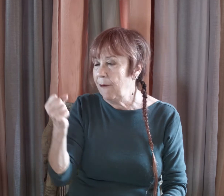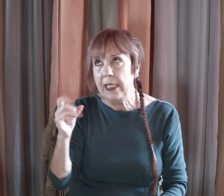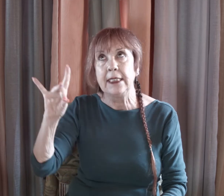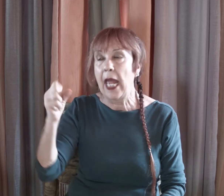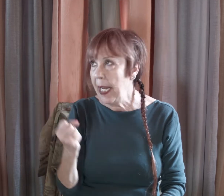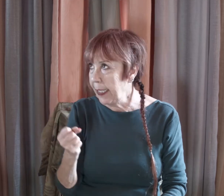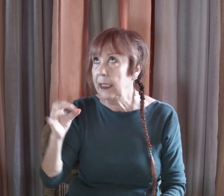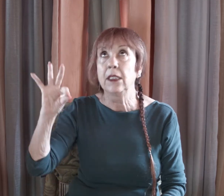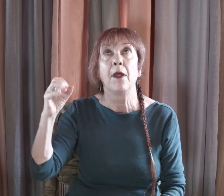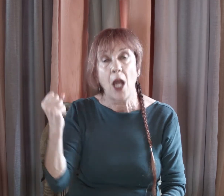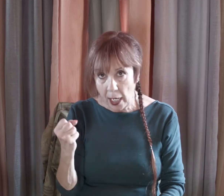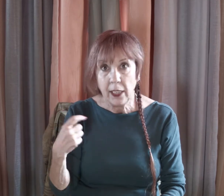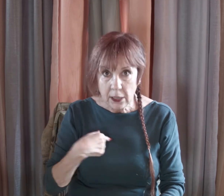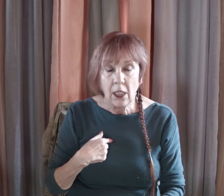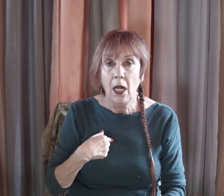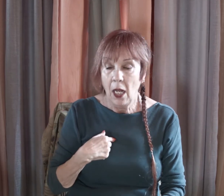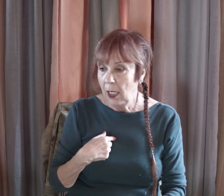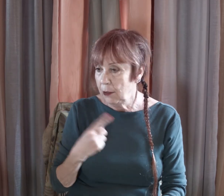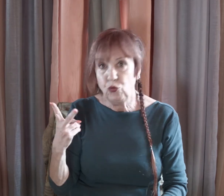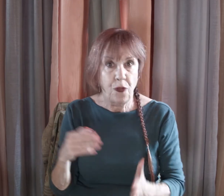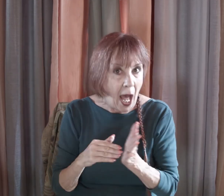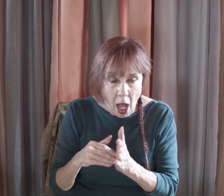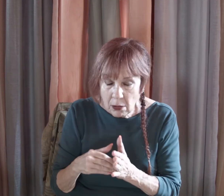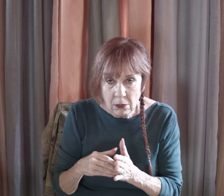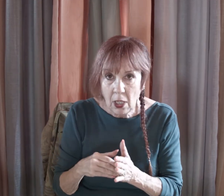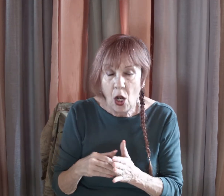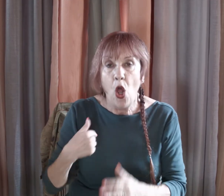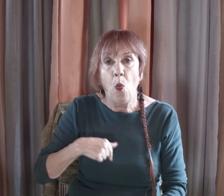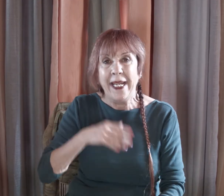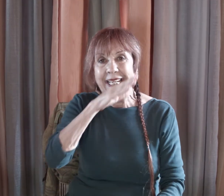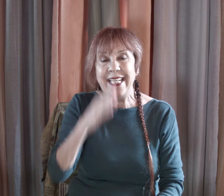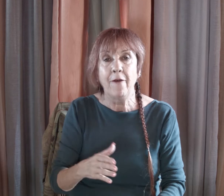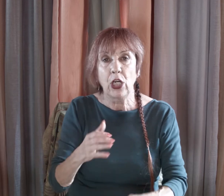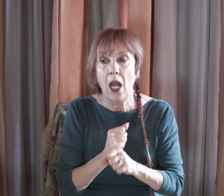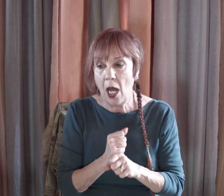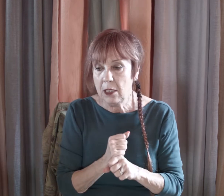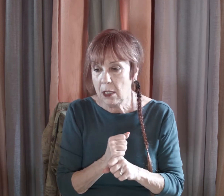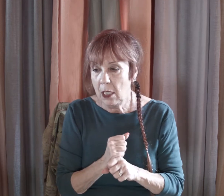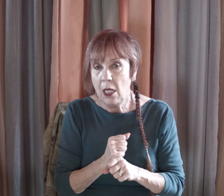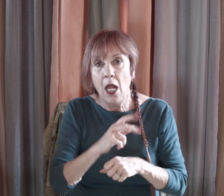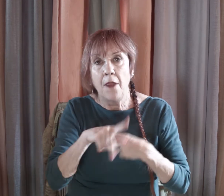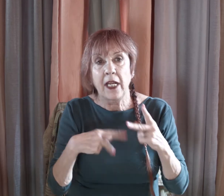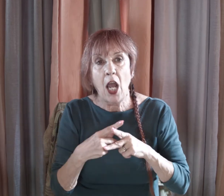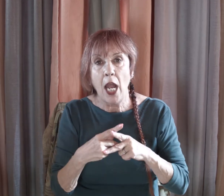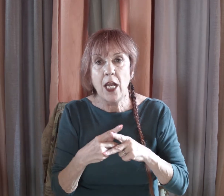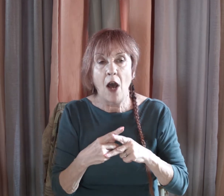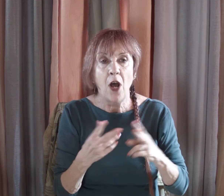the 70s, in the 80s, in the 90s, in the 2000s. We never got the kind of level